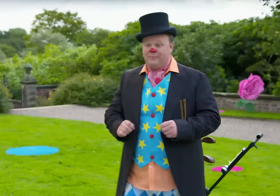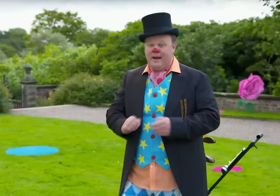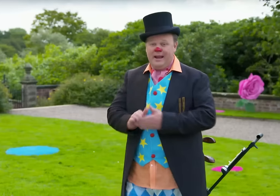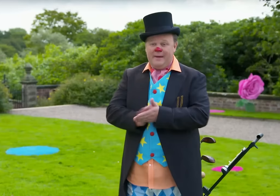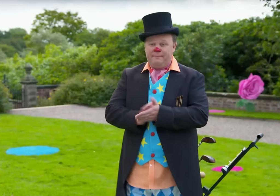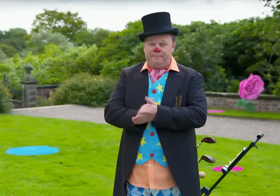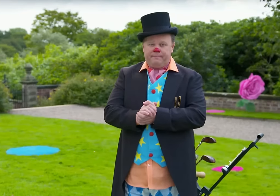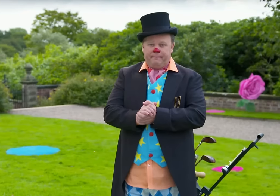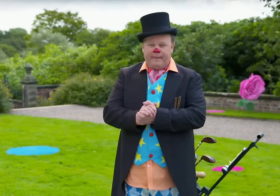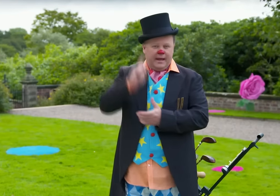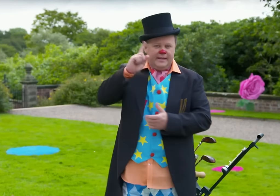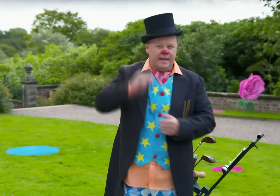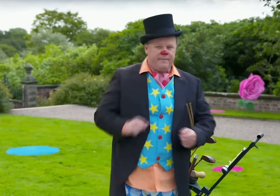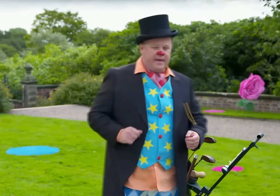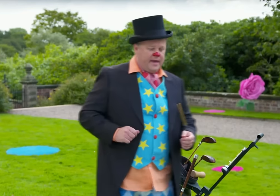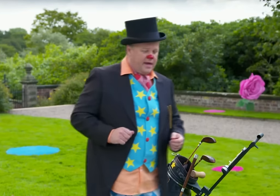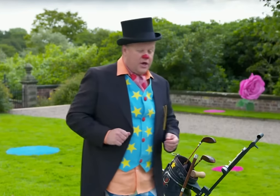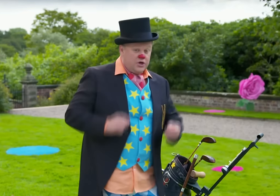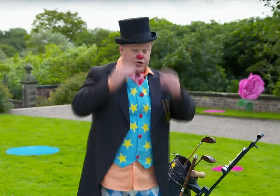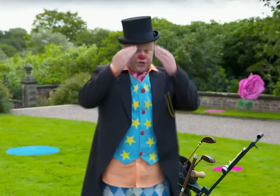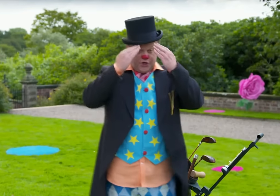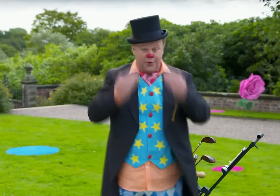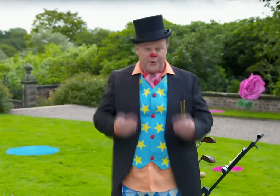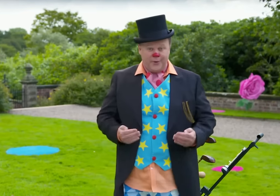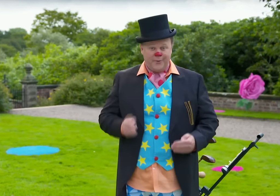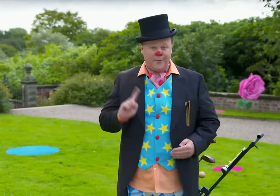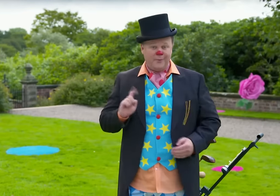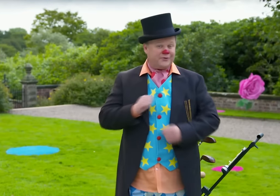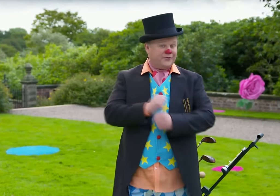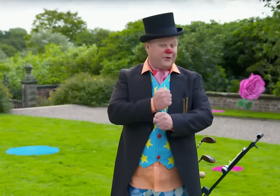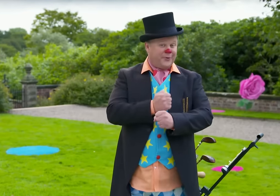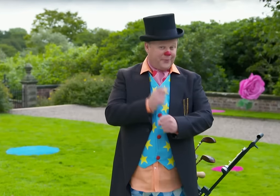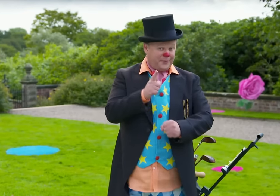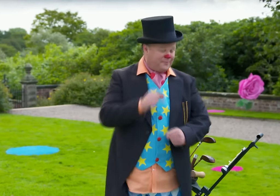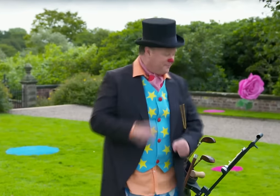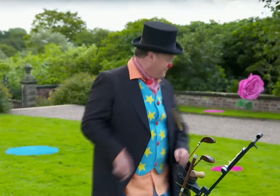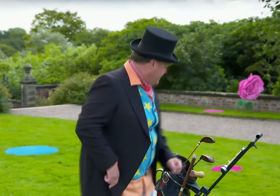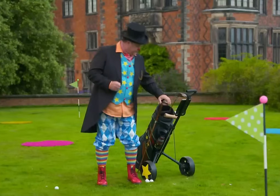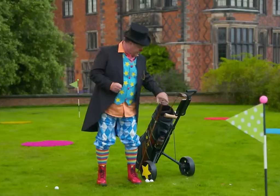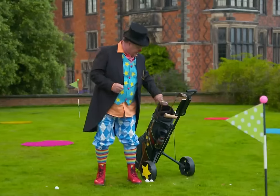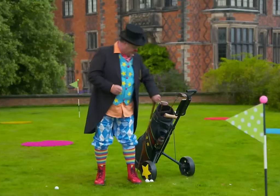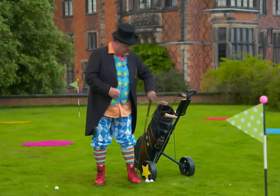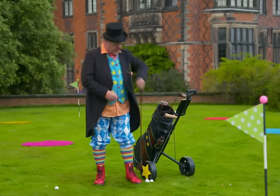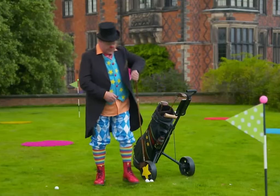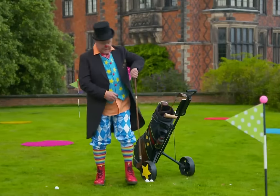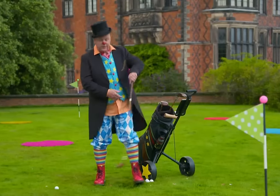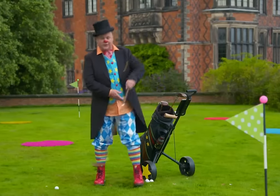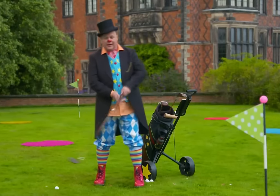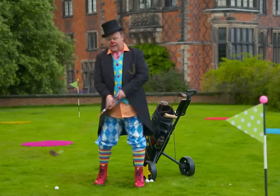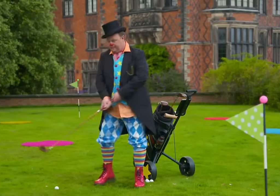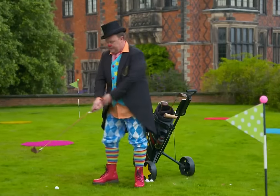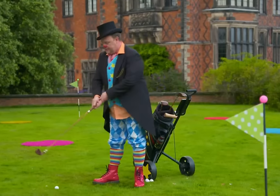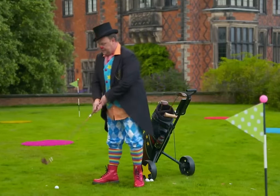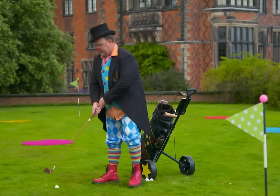Well, let me show you what to do. Now, take your club, like